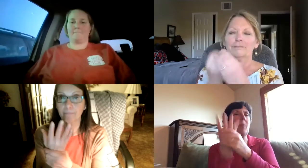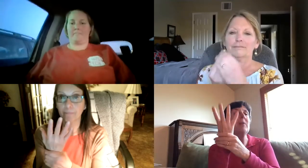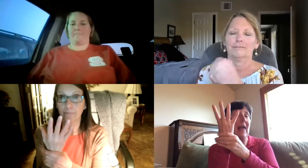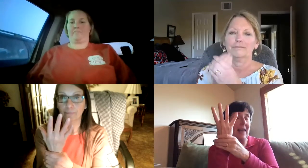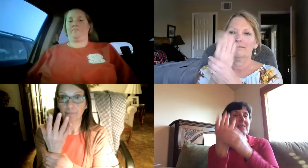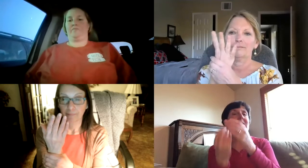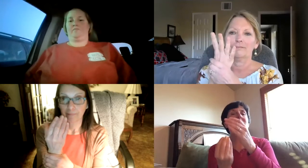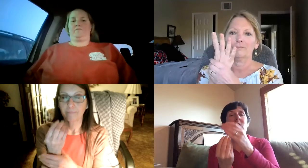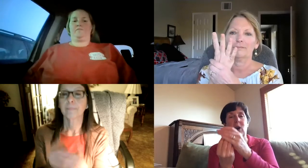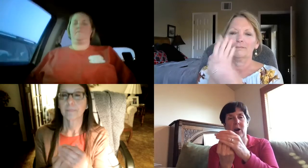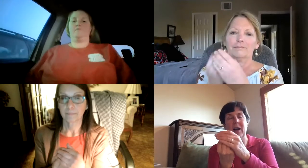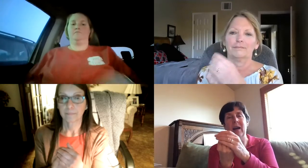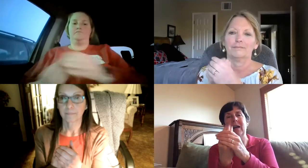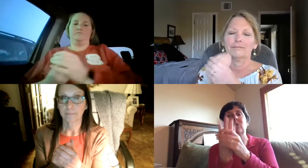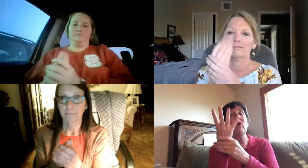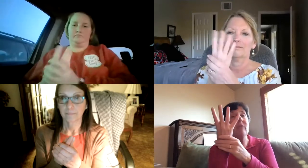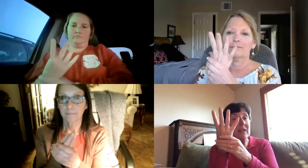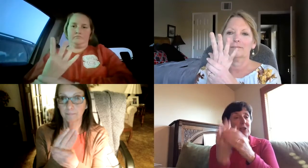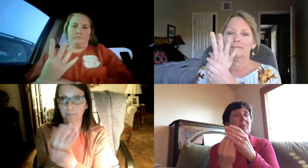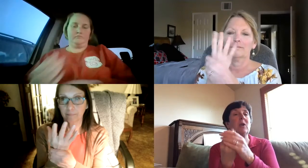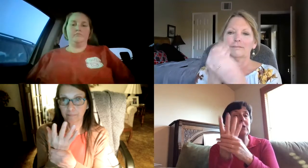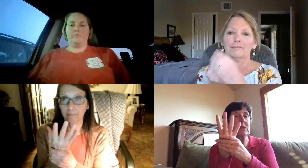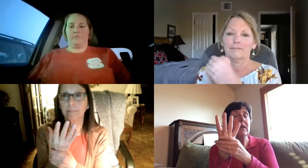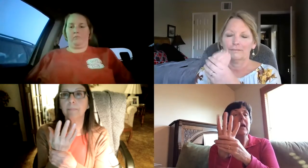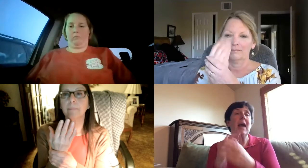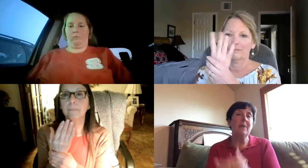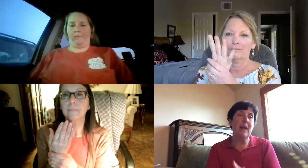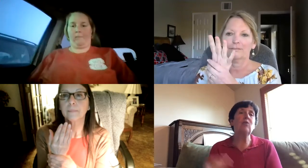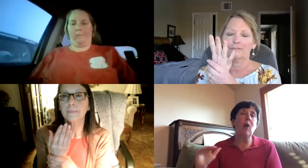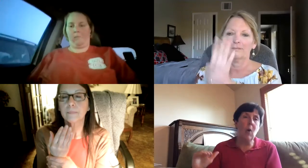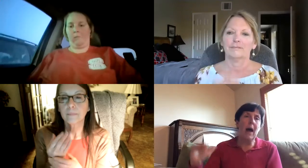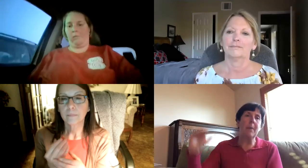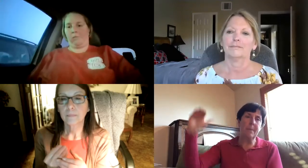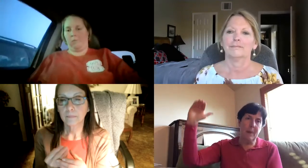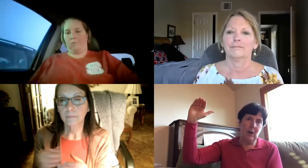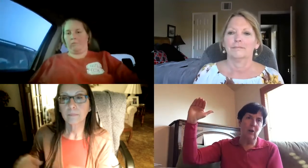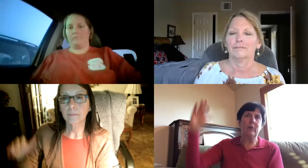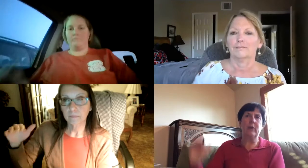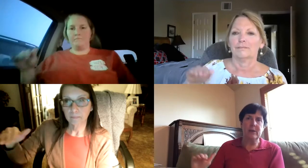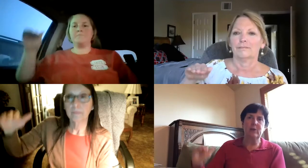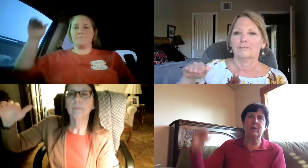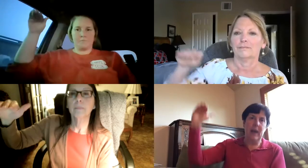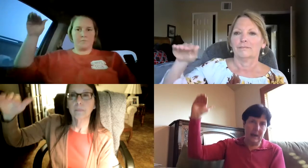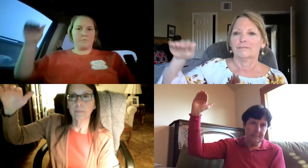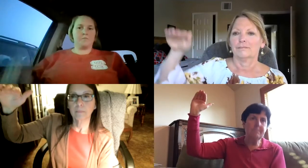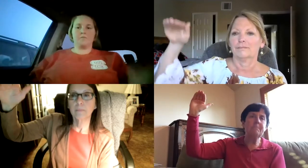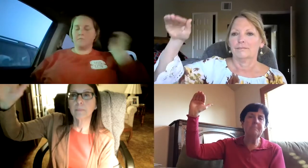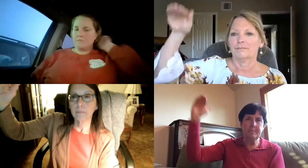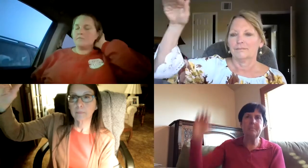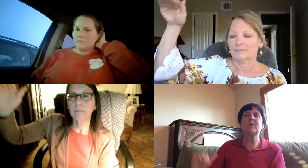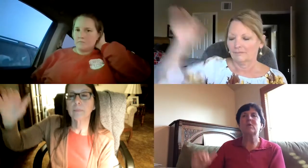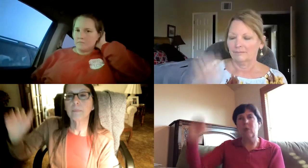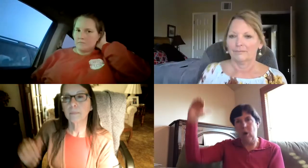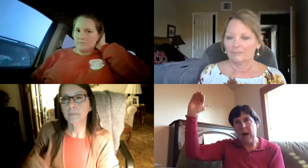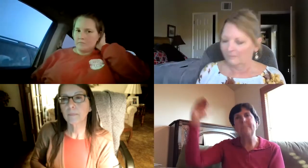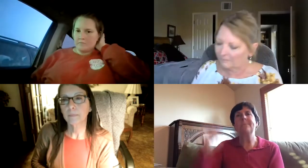Grow plants or grow vegetables, and then grow up. I know you guys knew that.